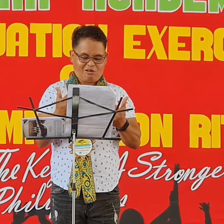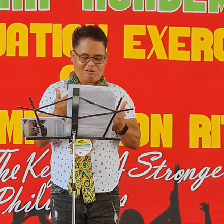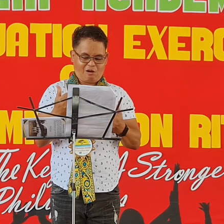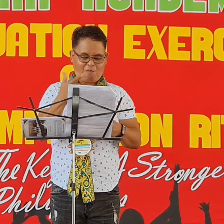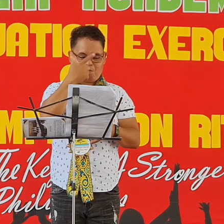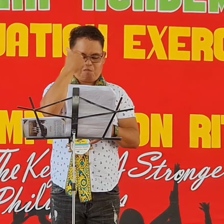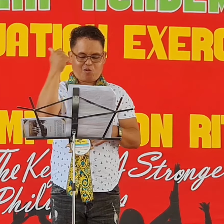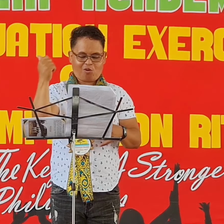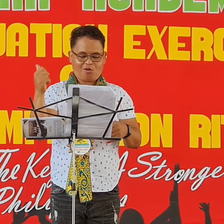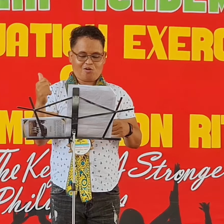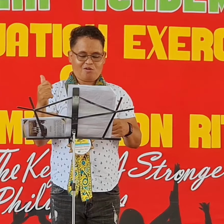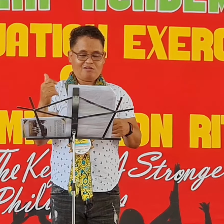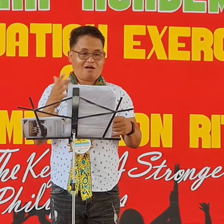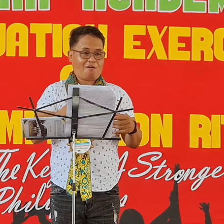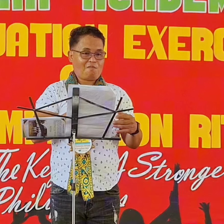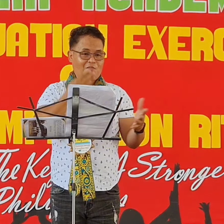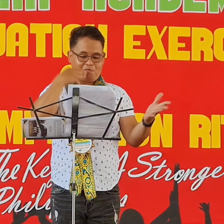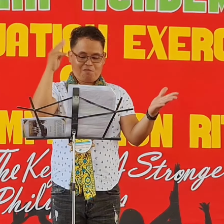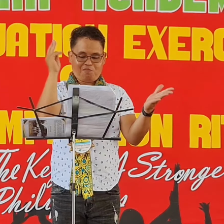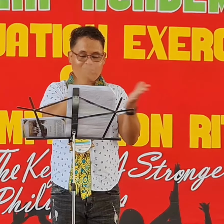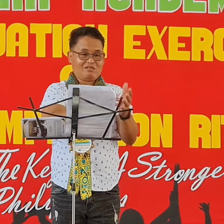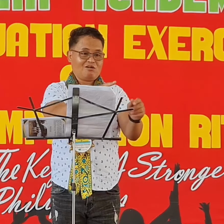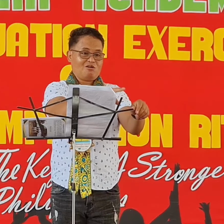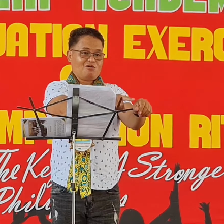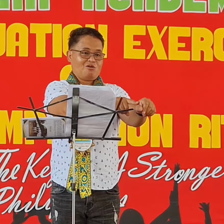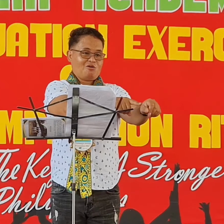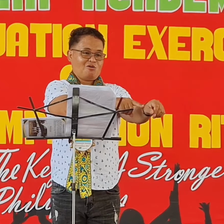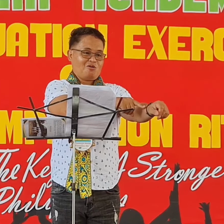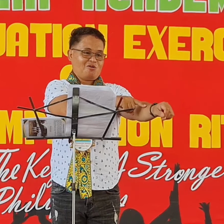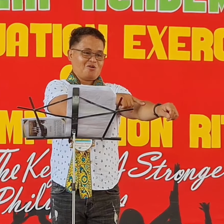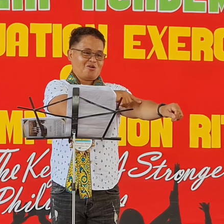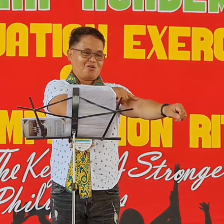I won't say anything else because my message is very long.